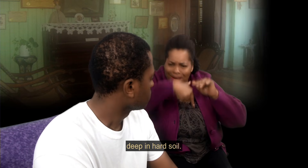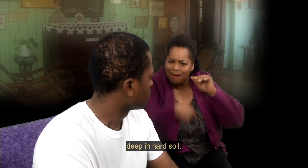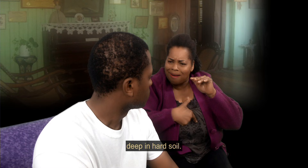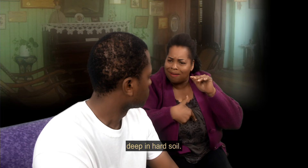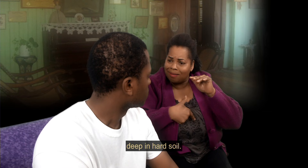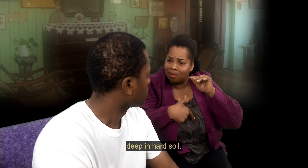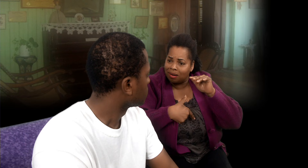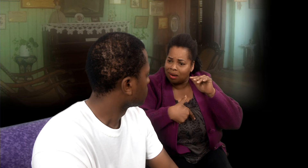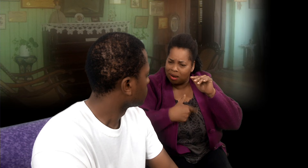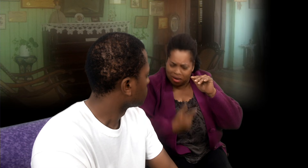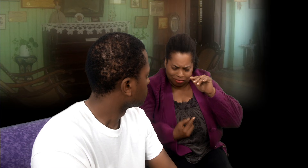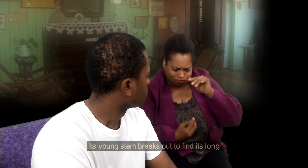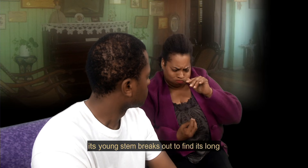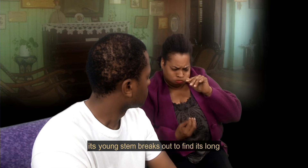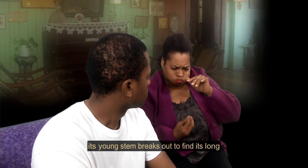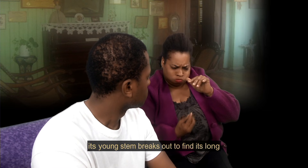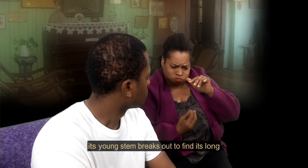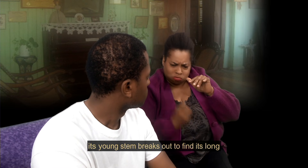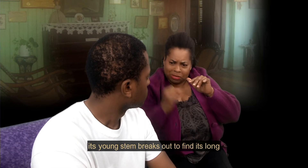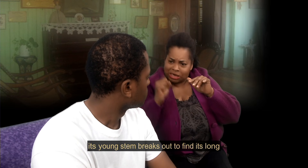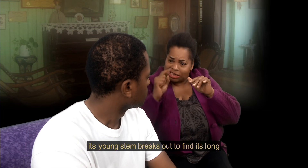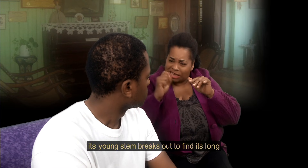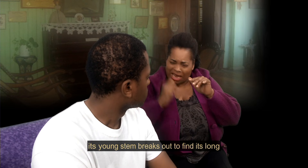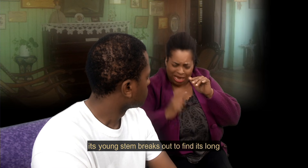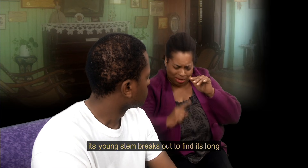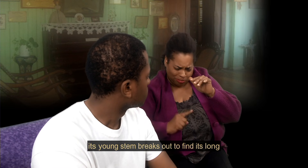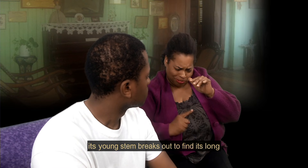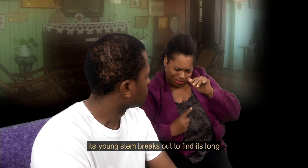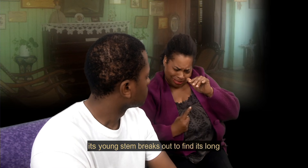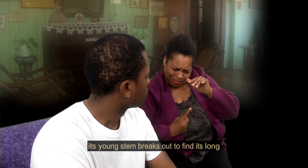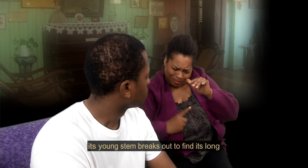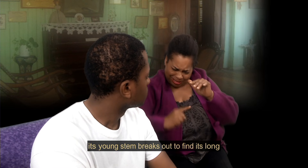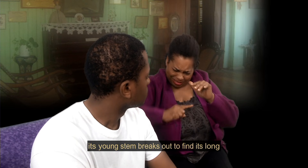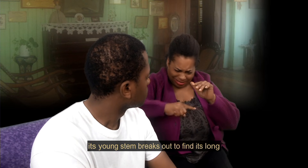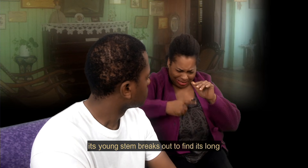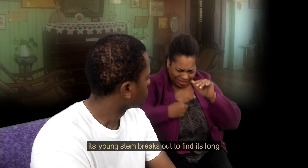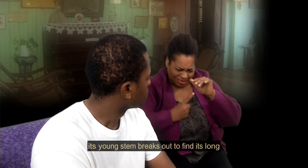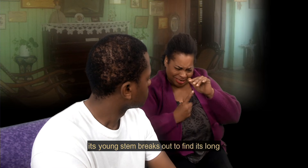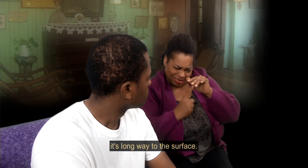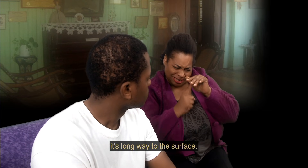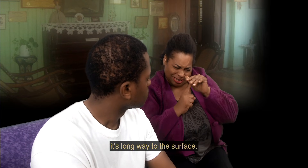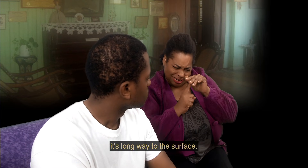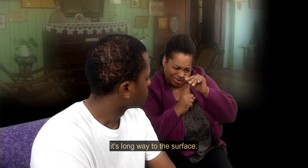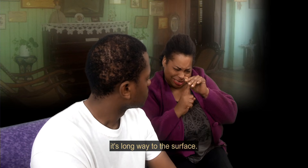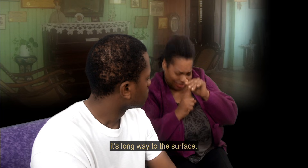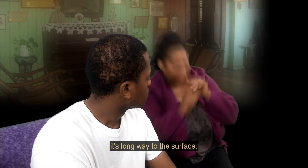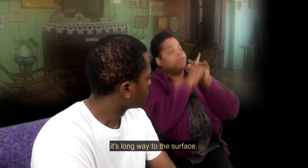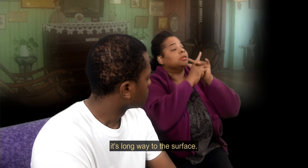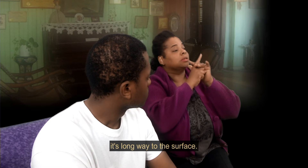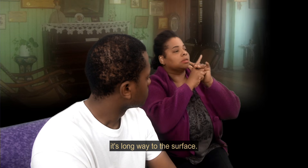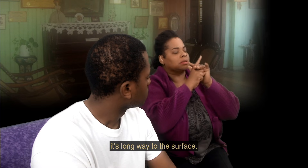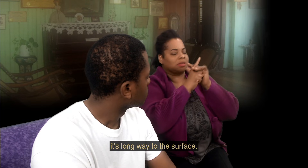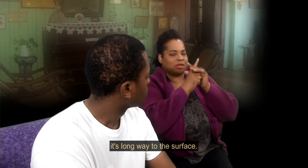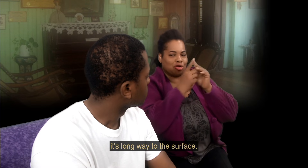soil, its young stem breaks out to find its long way to the surface.